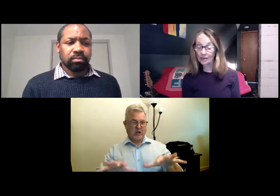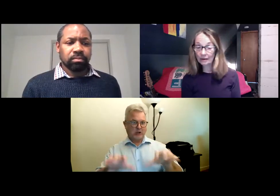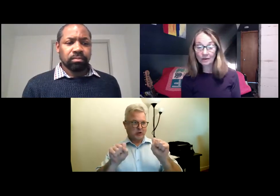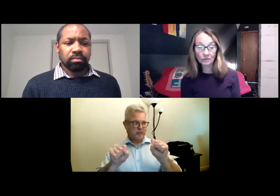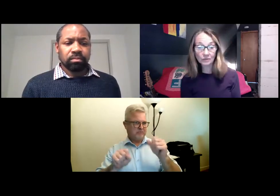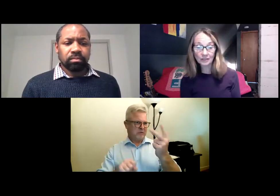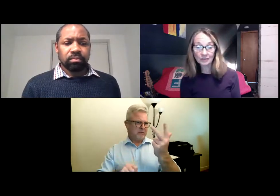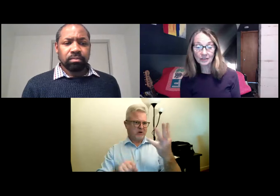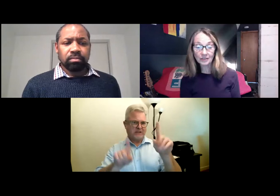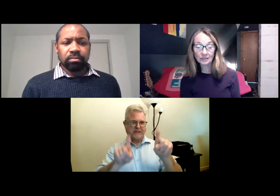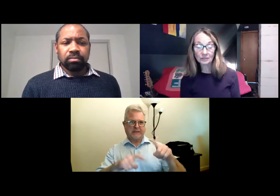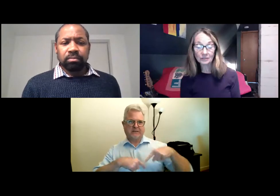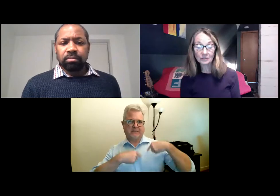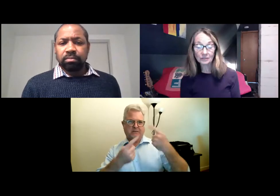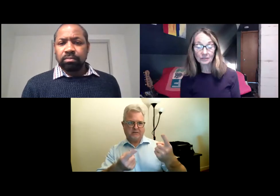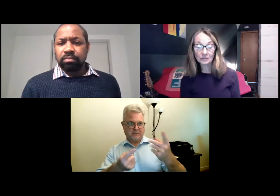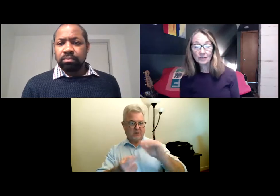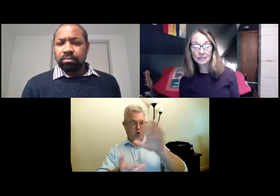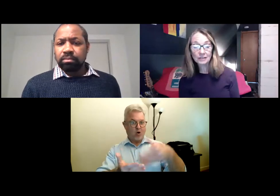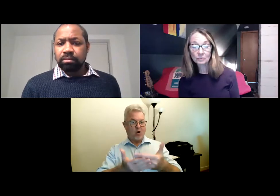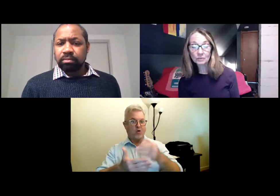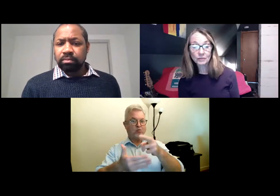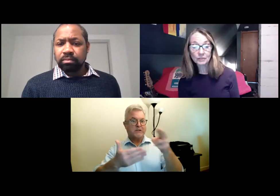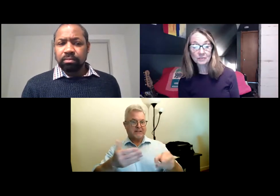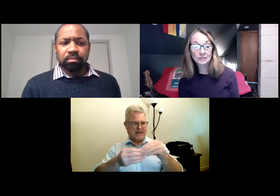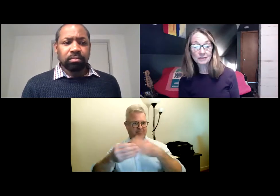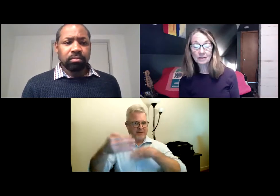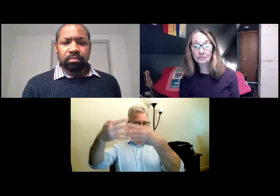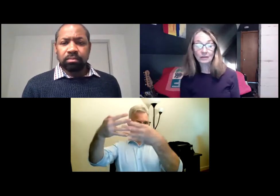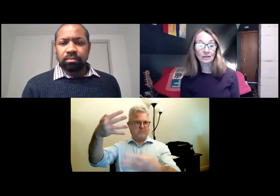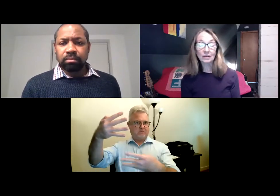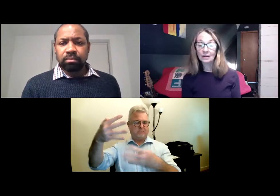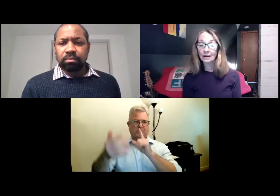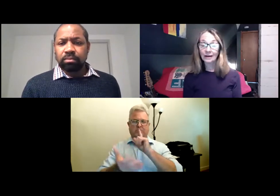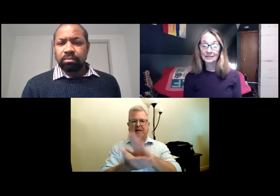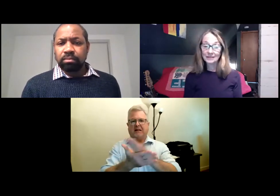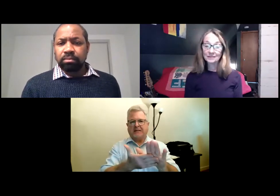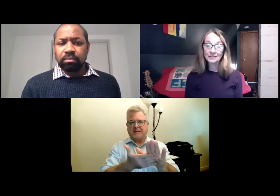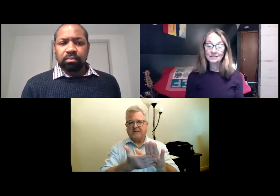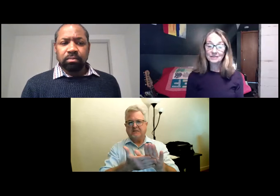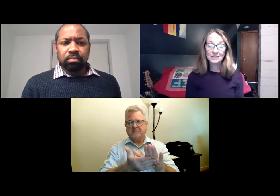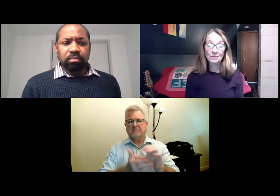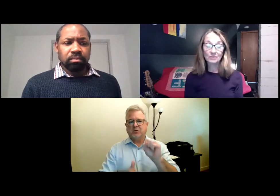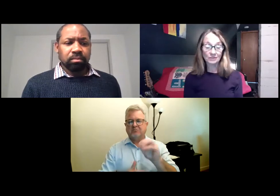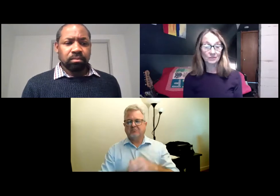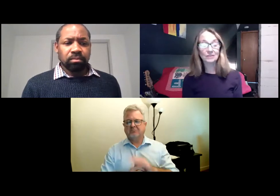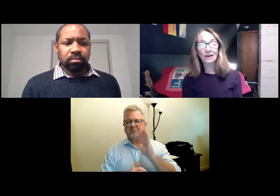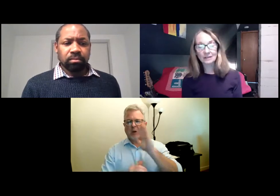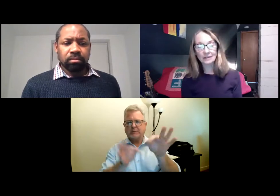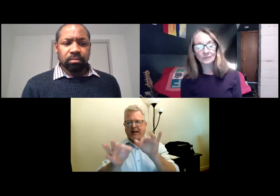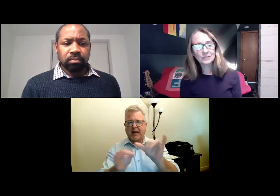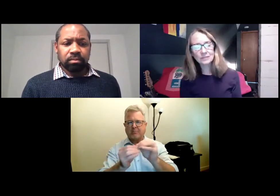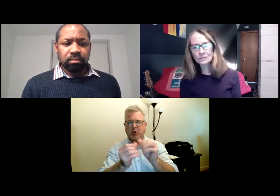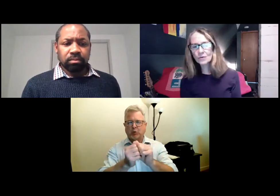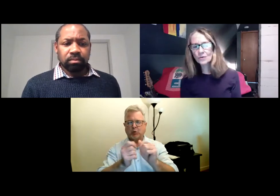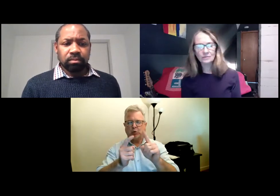right there. You can actually get your results. I've already taken 3 or 4 tests myself, and I can take the test and see my results online,